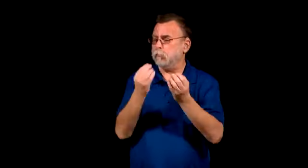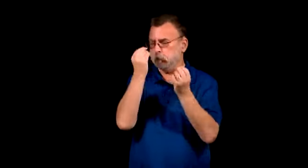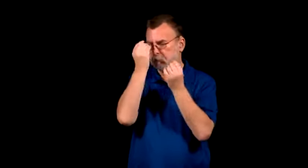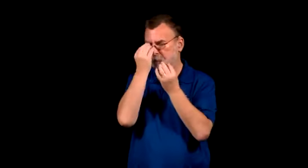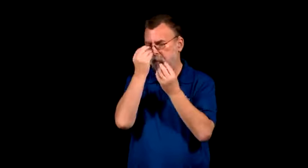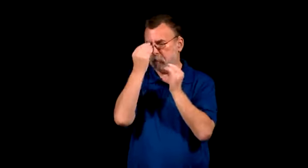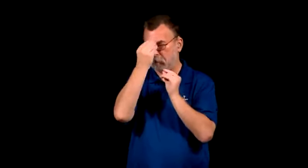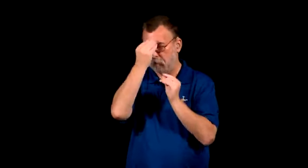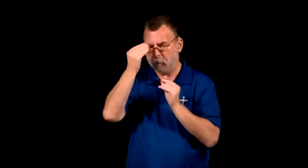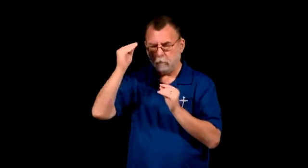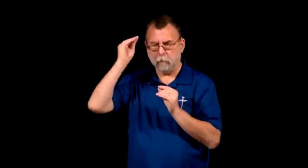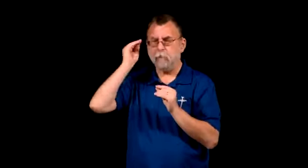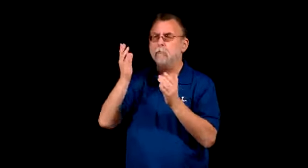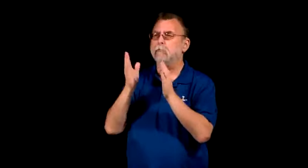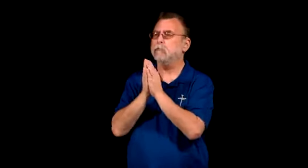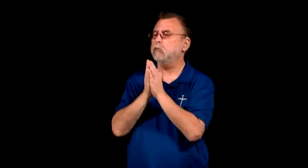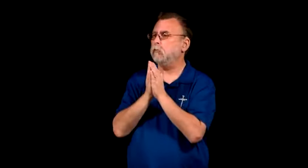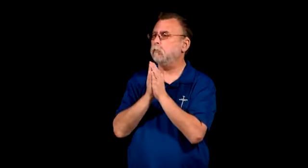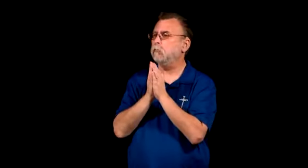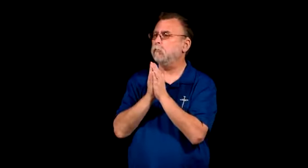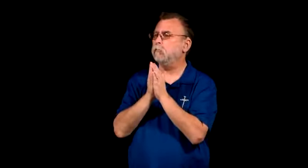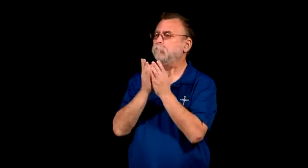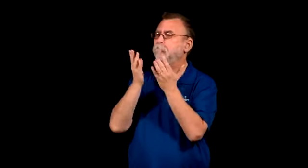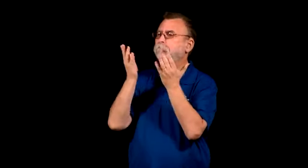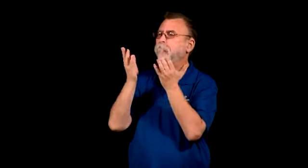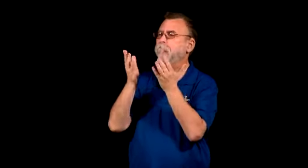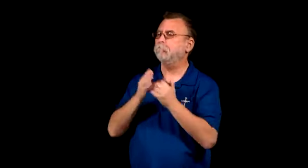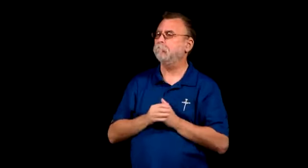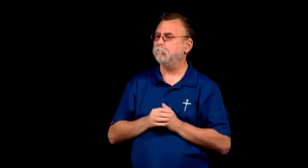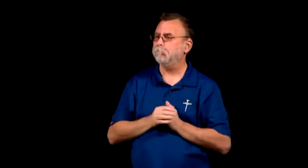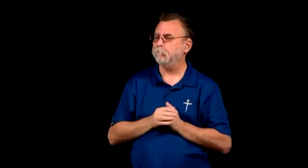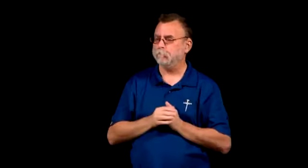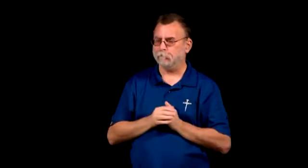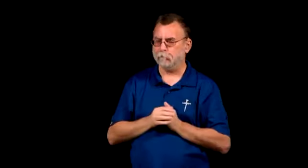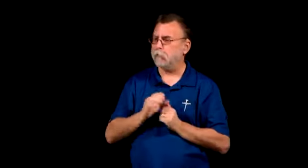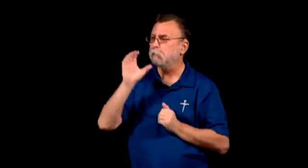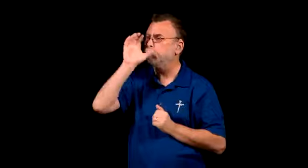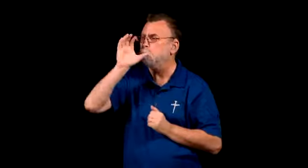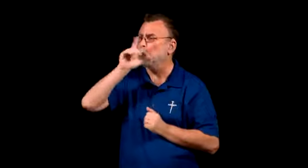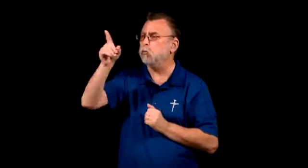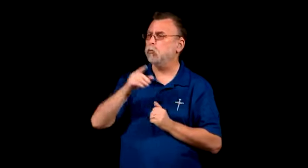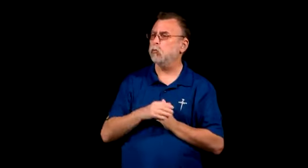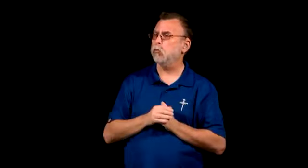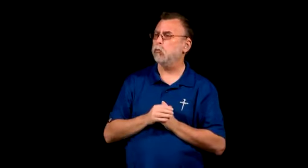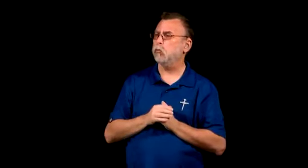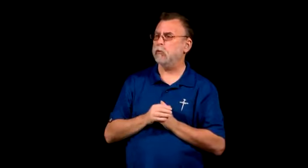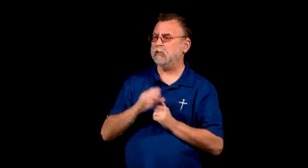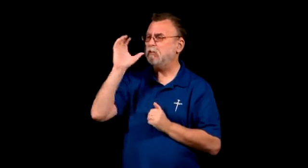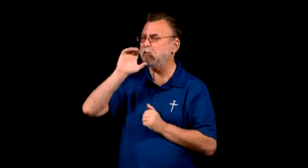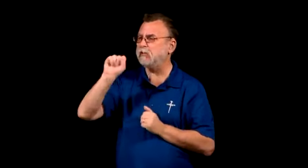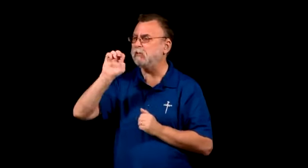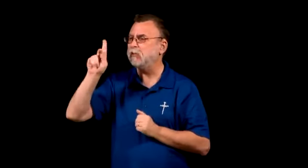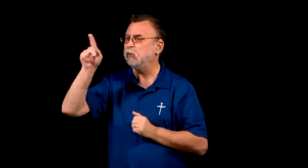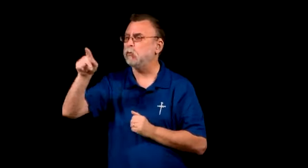tonight, and we give you the moments we can to pray and contemplate your glory and to seek